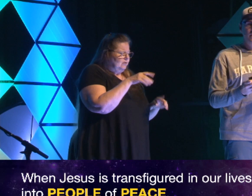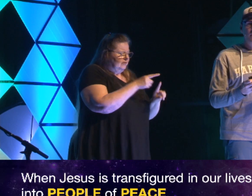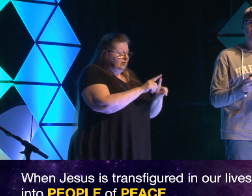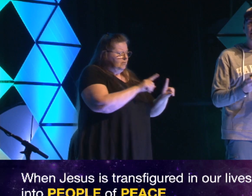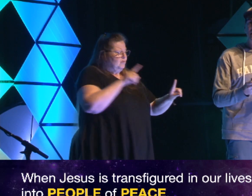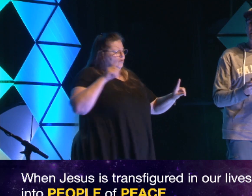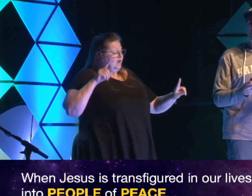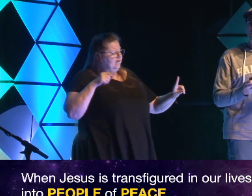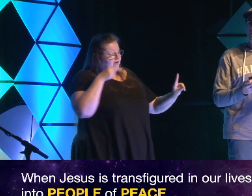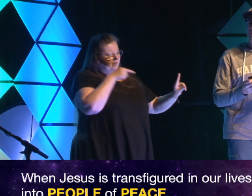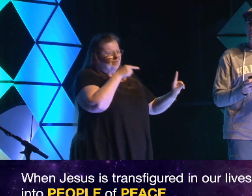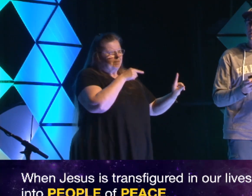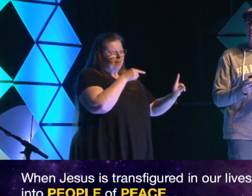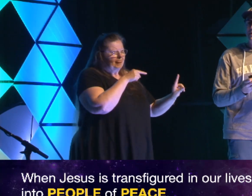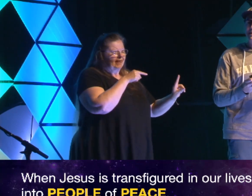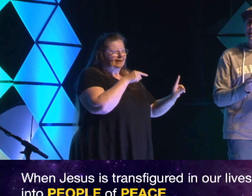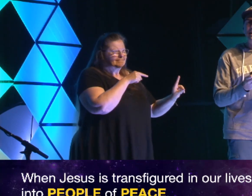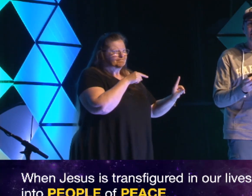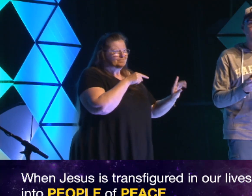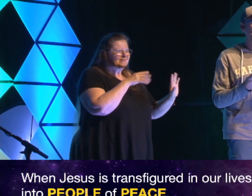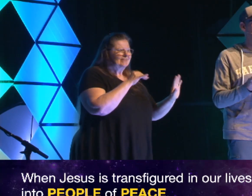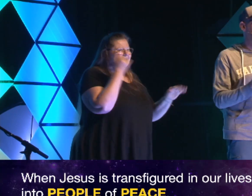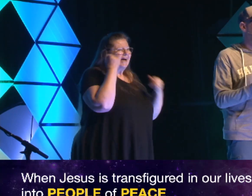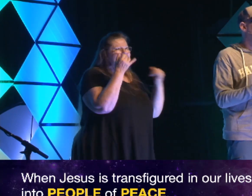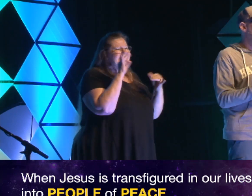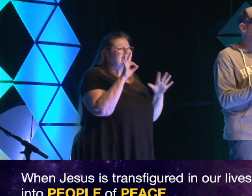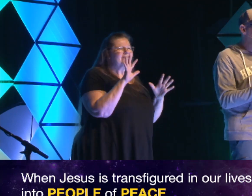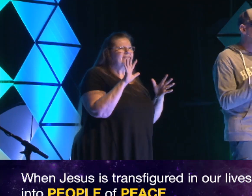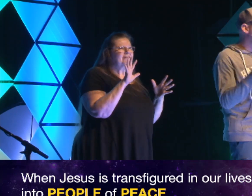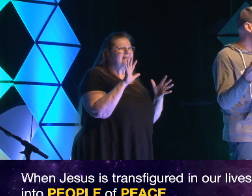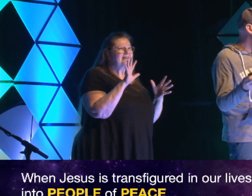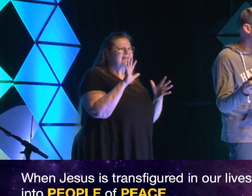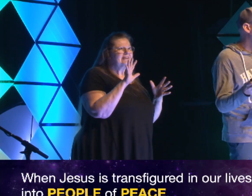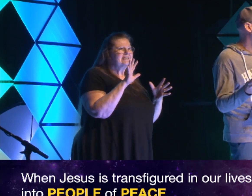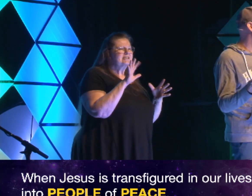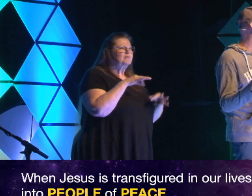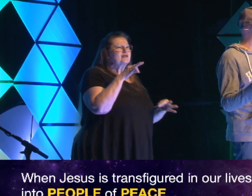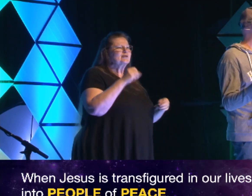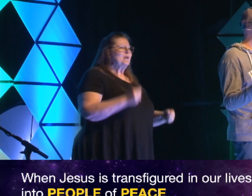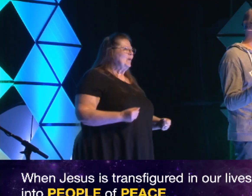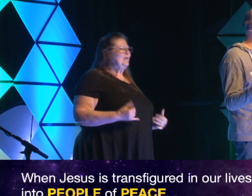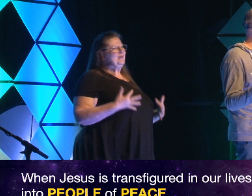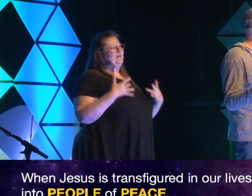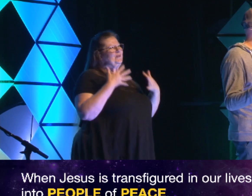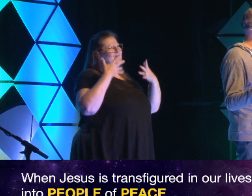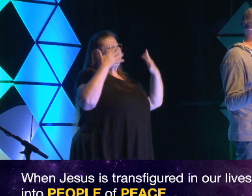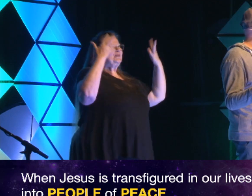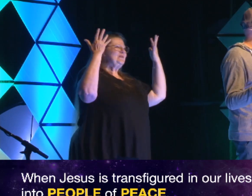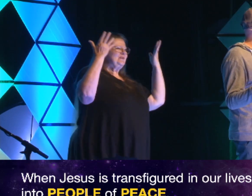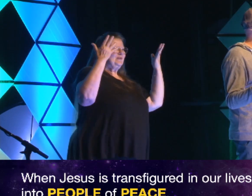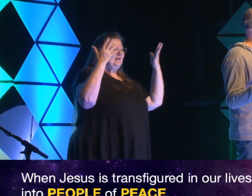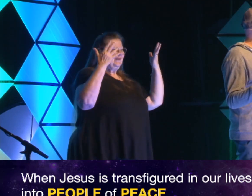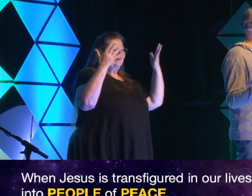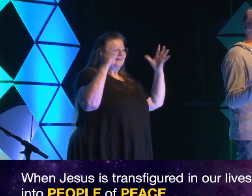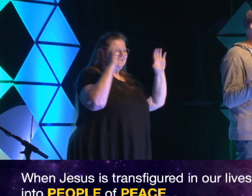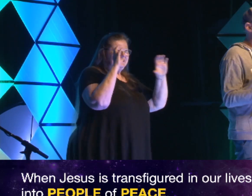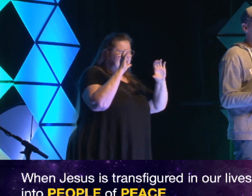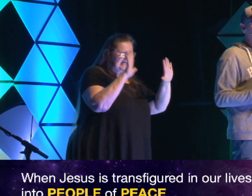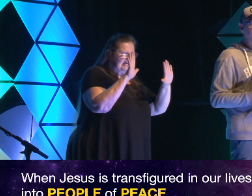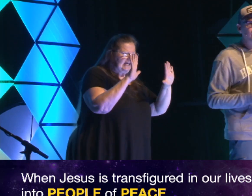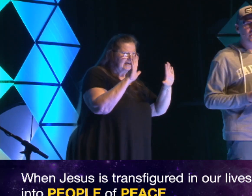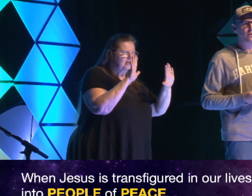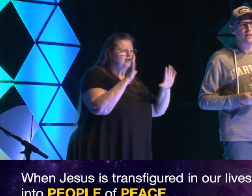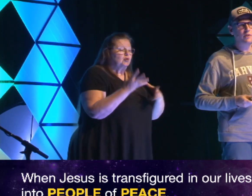from being this idea of just spiritual pleasure seeking, to